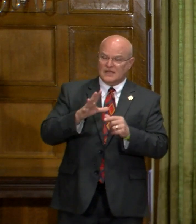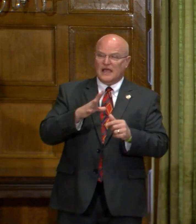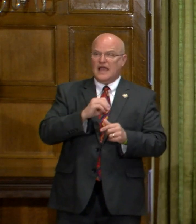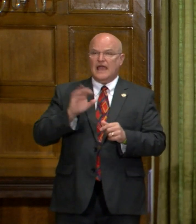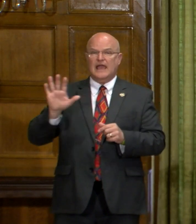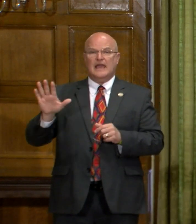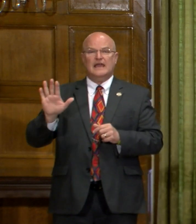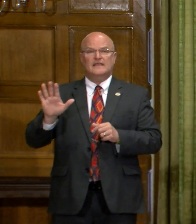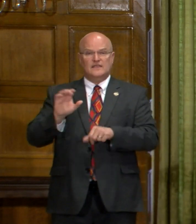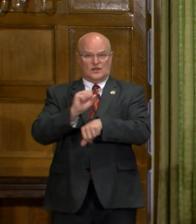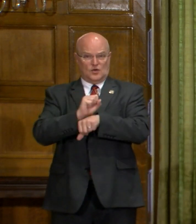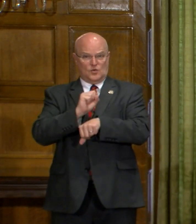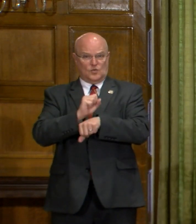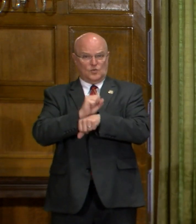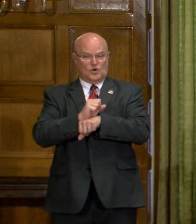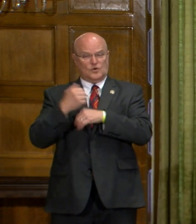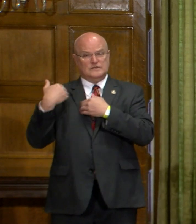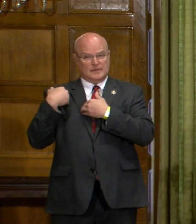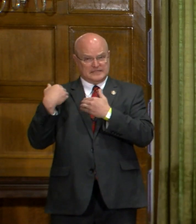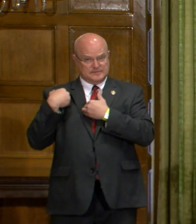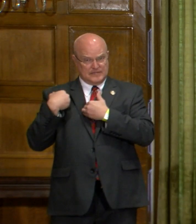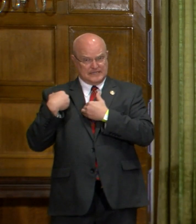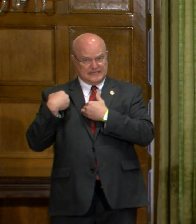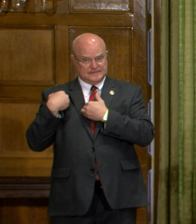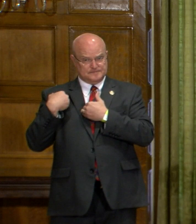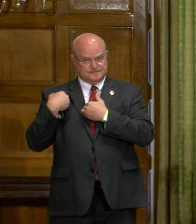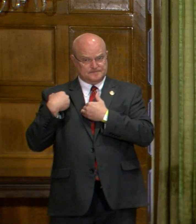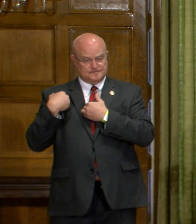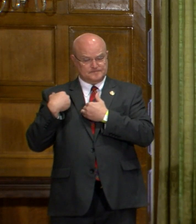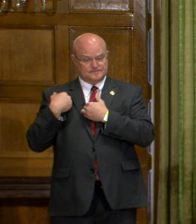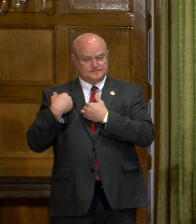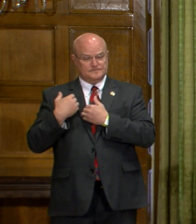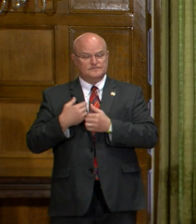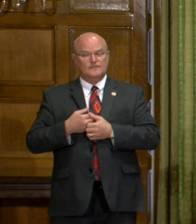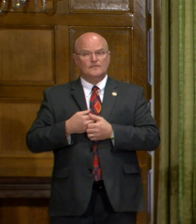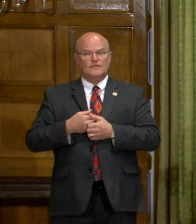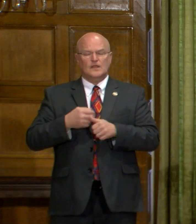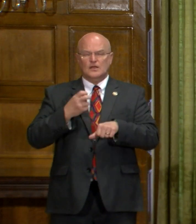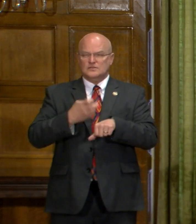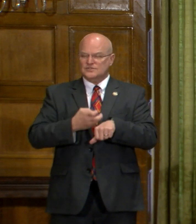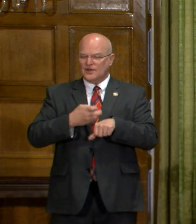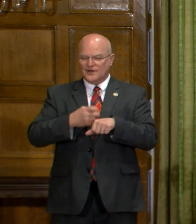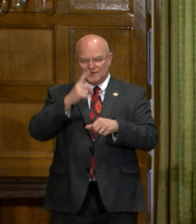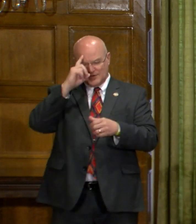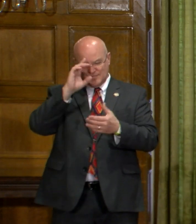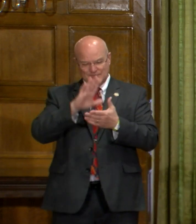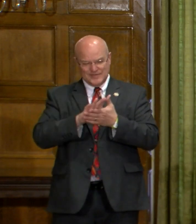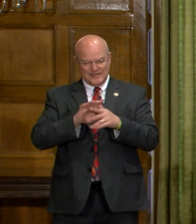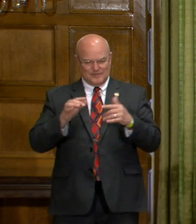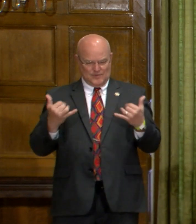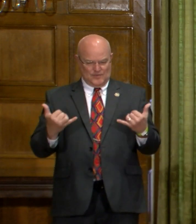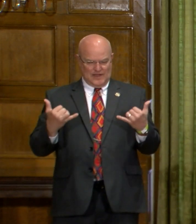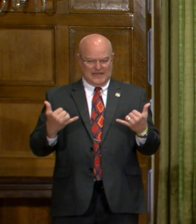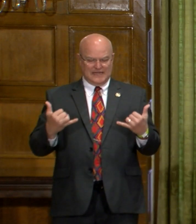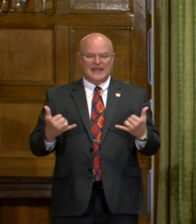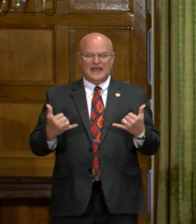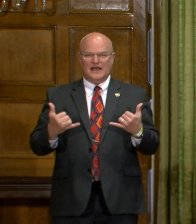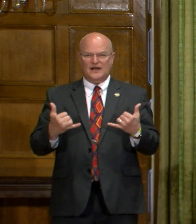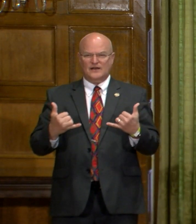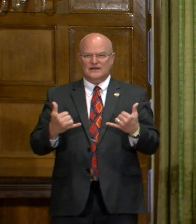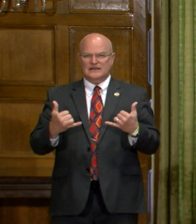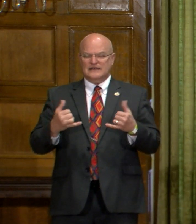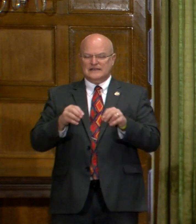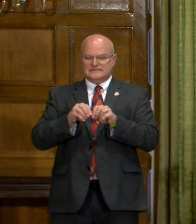and their work responsibilities. It's hard to believe, but right now a